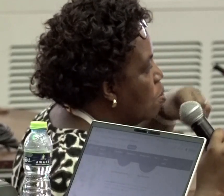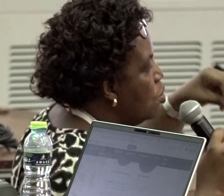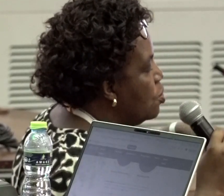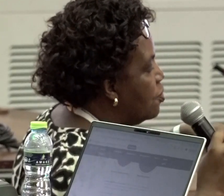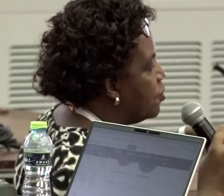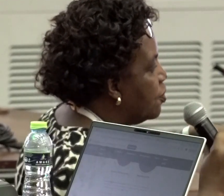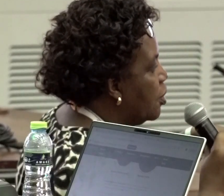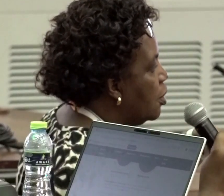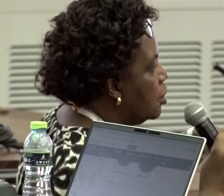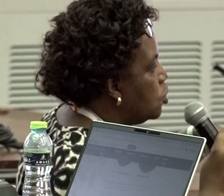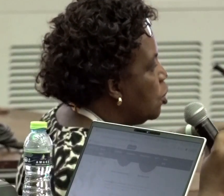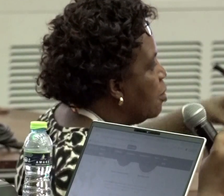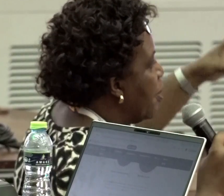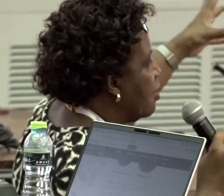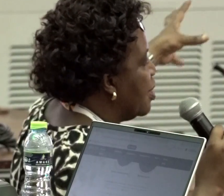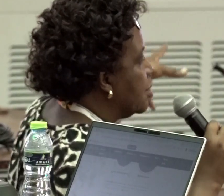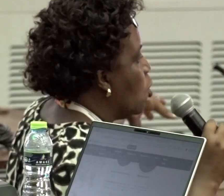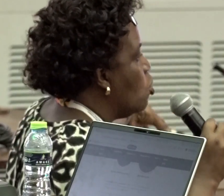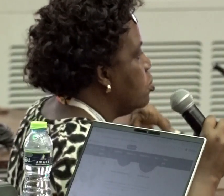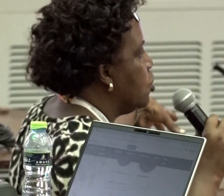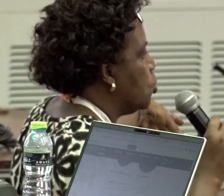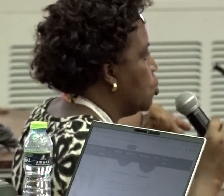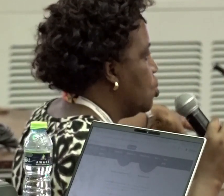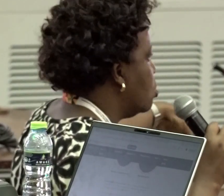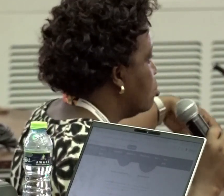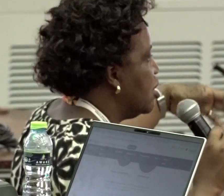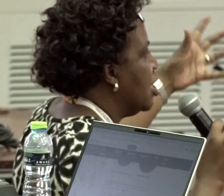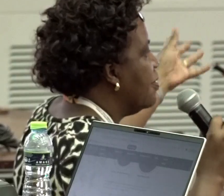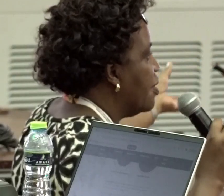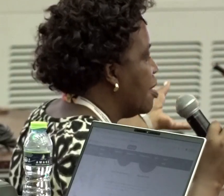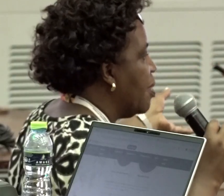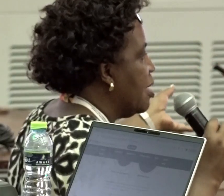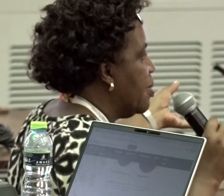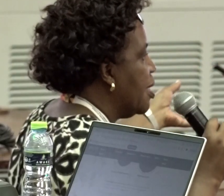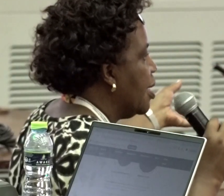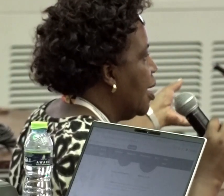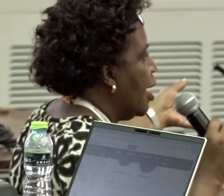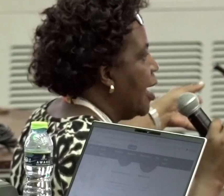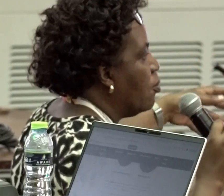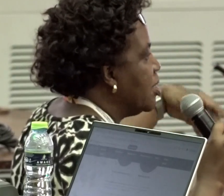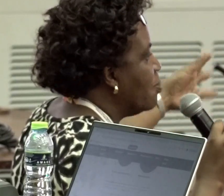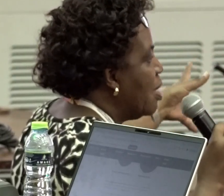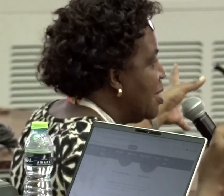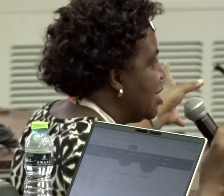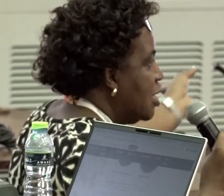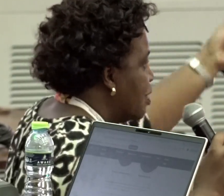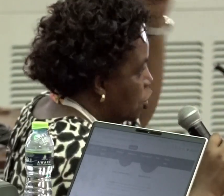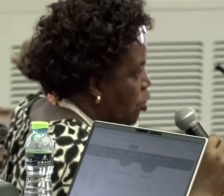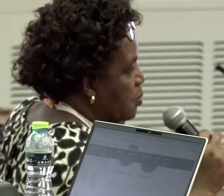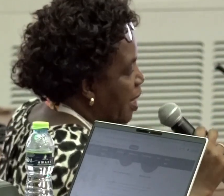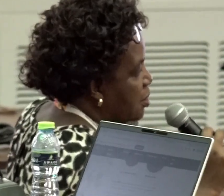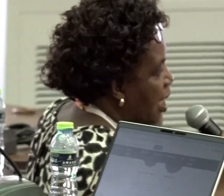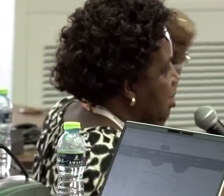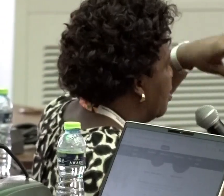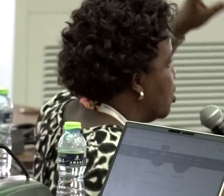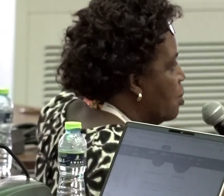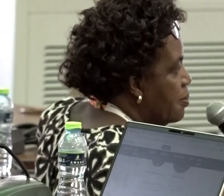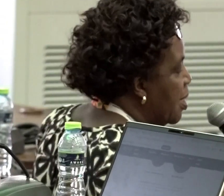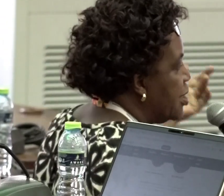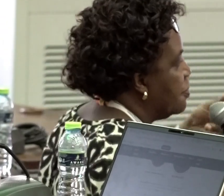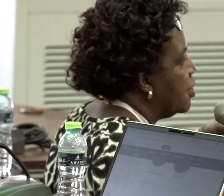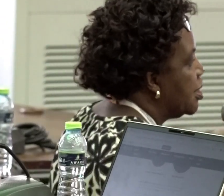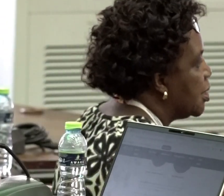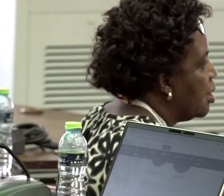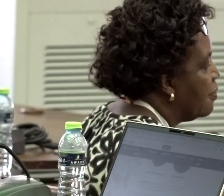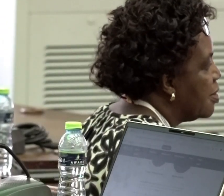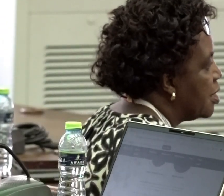to move to her parents' home to deliver a baby. And once the baby is delivered, she goes back to the husband, which may be